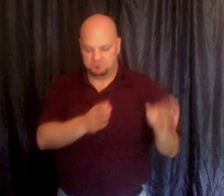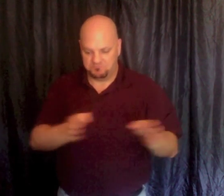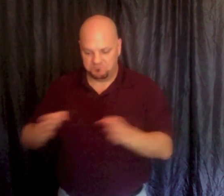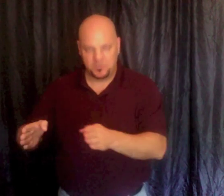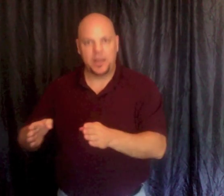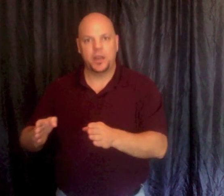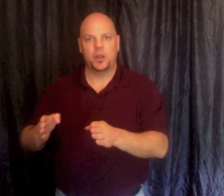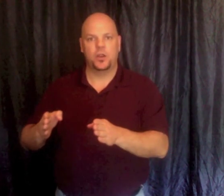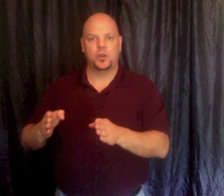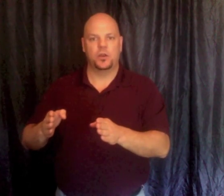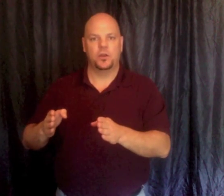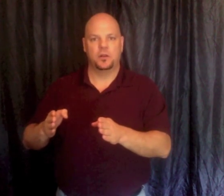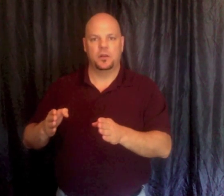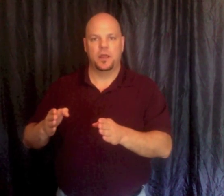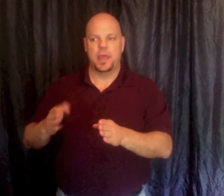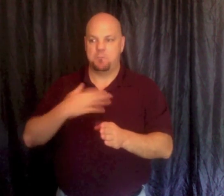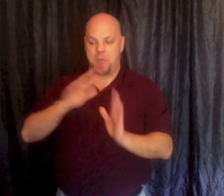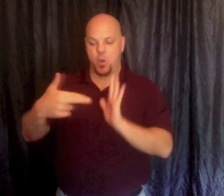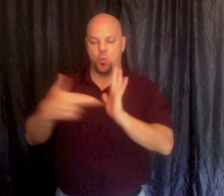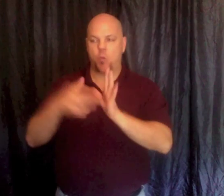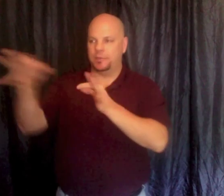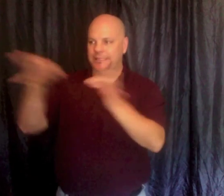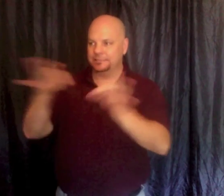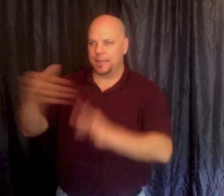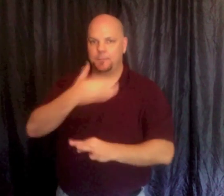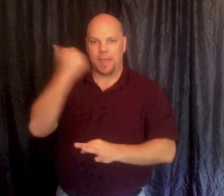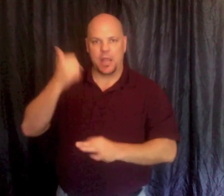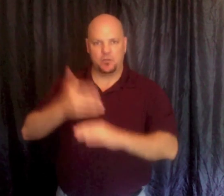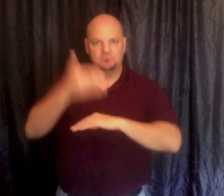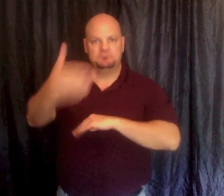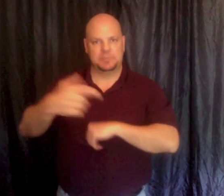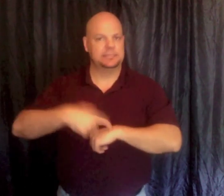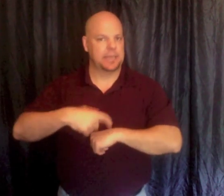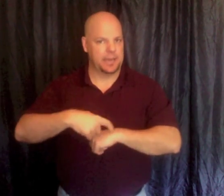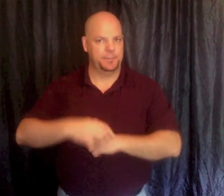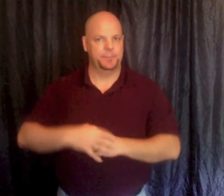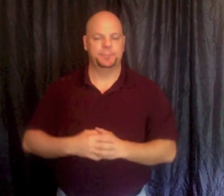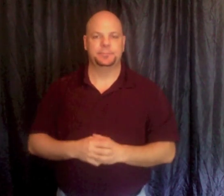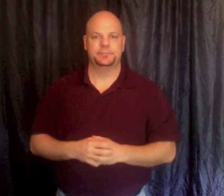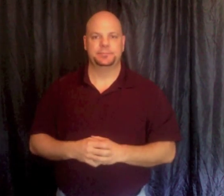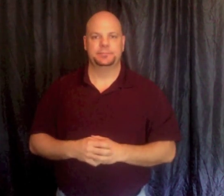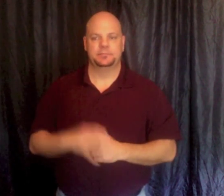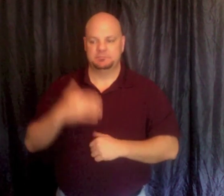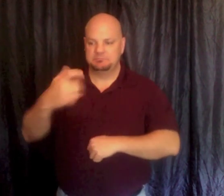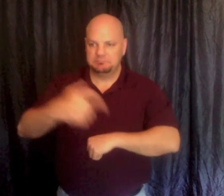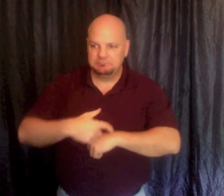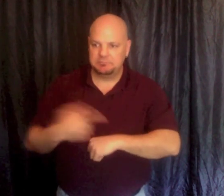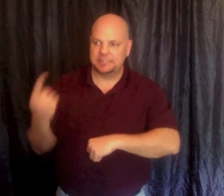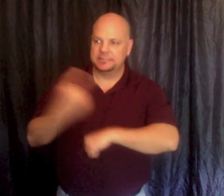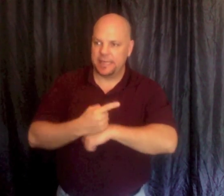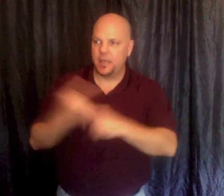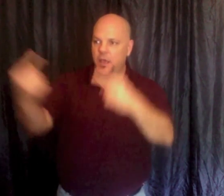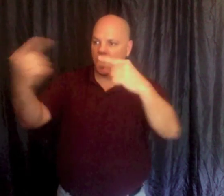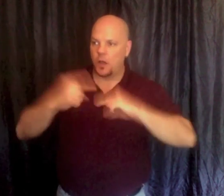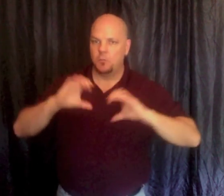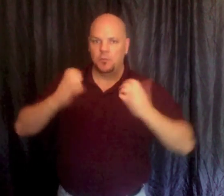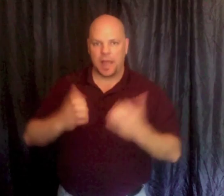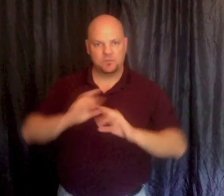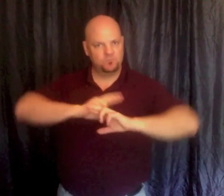You're able to clarify your role better for the next time. The next day you walk in the classroom, and then you'll know that could come